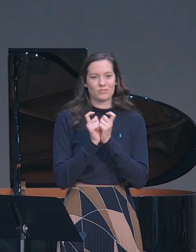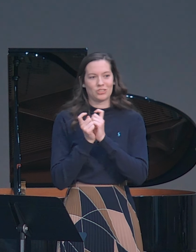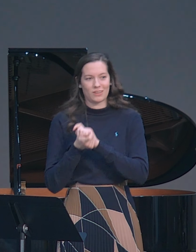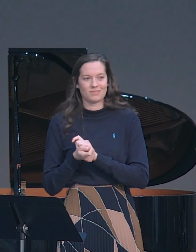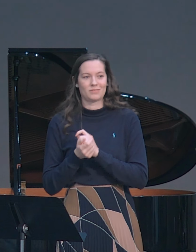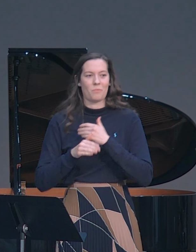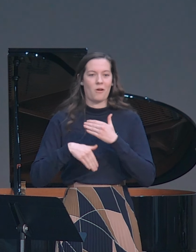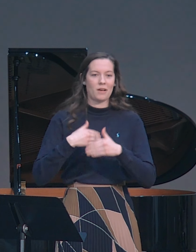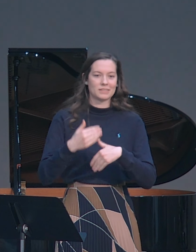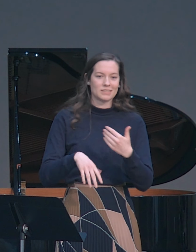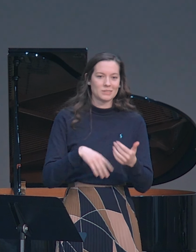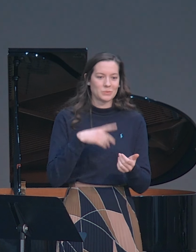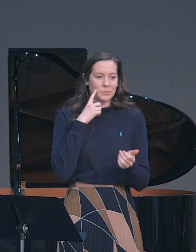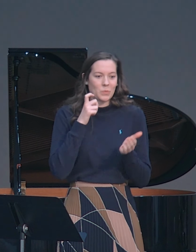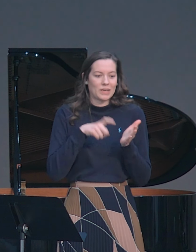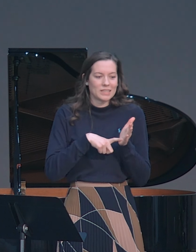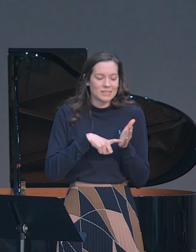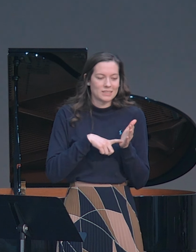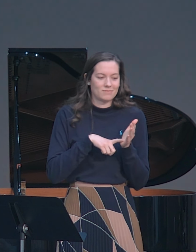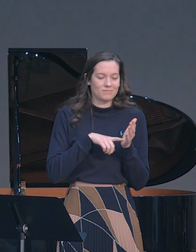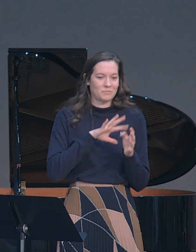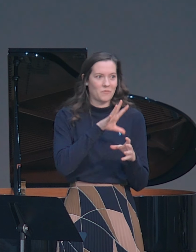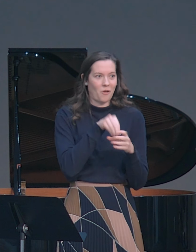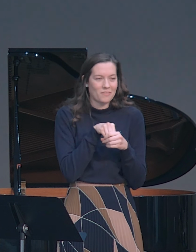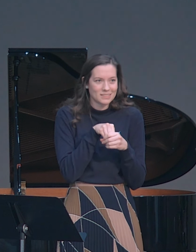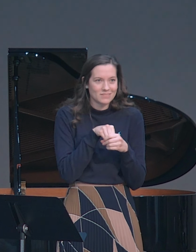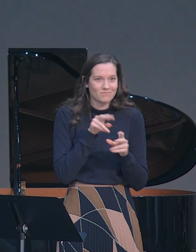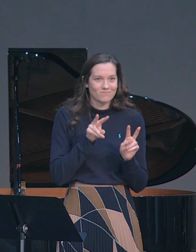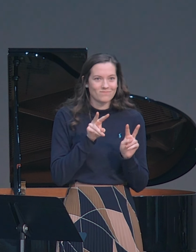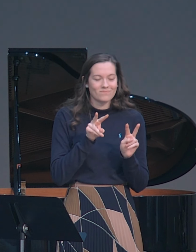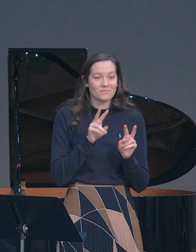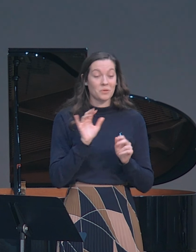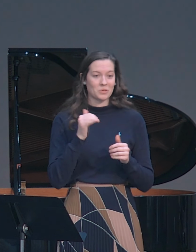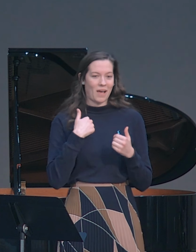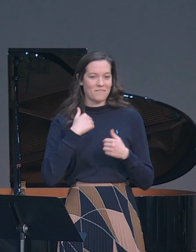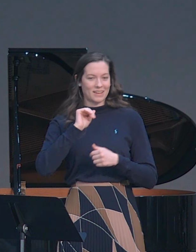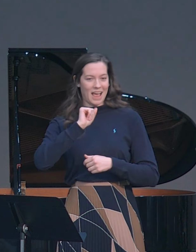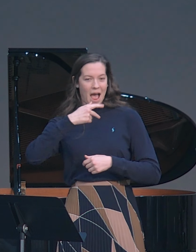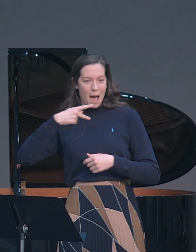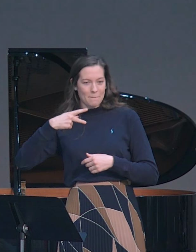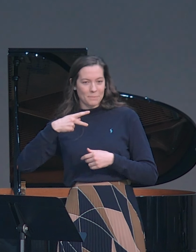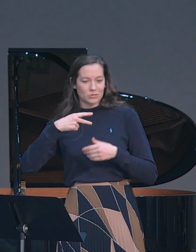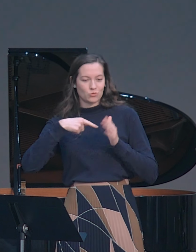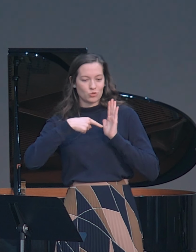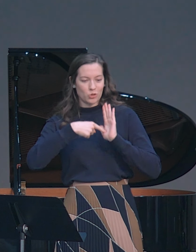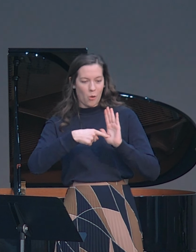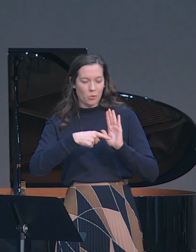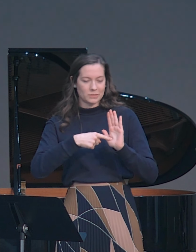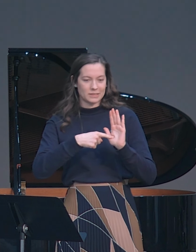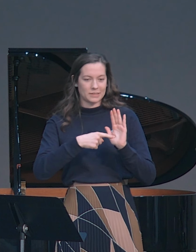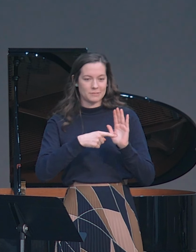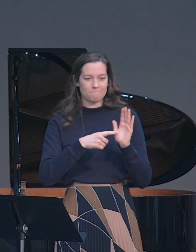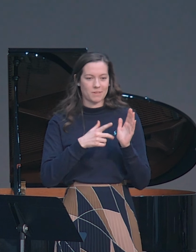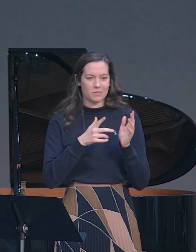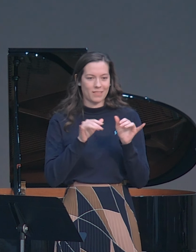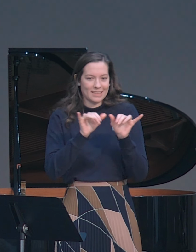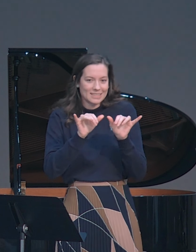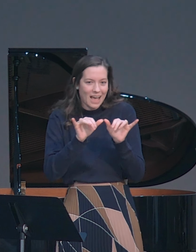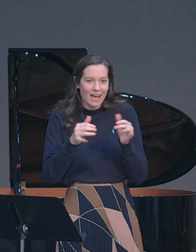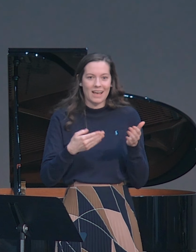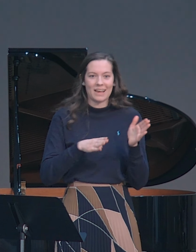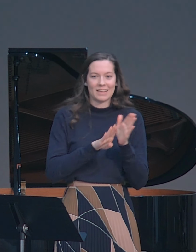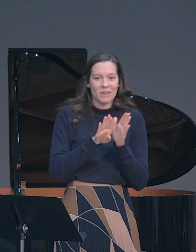process to watch and be a part of. We even had an app that showed what formed that week and about where the baby